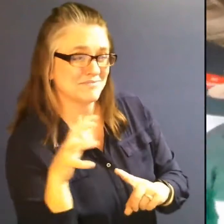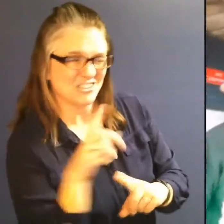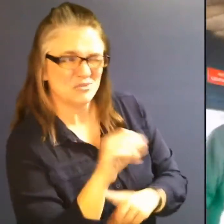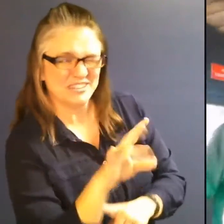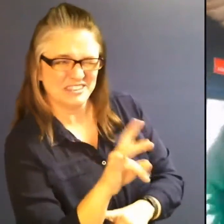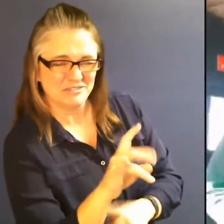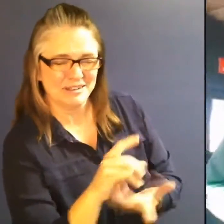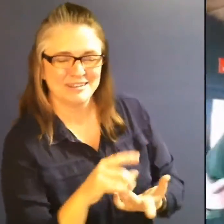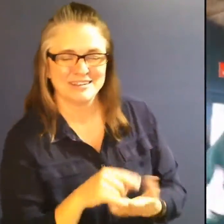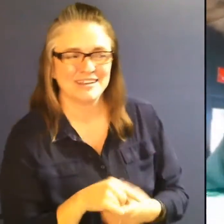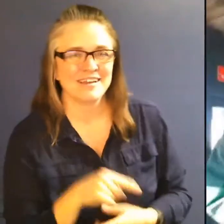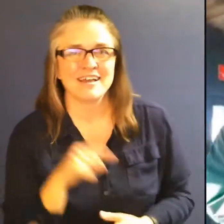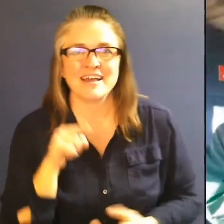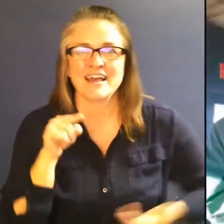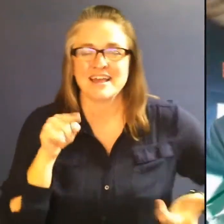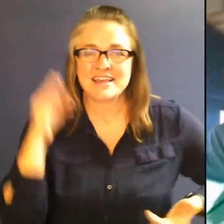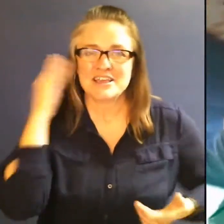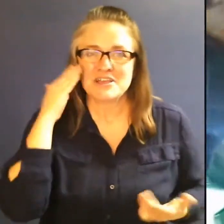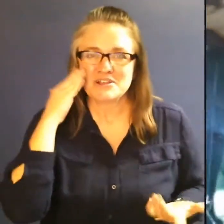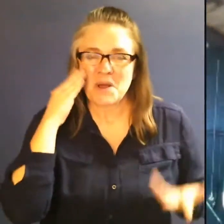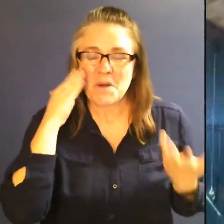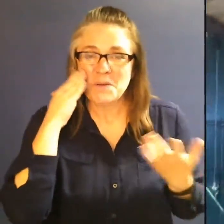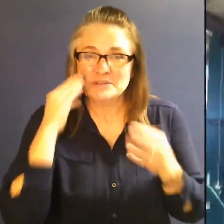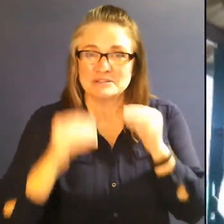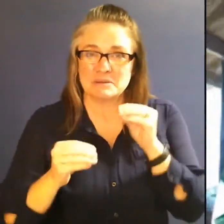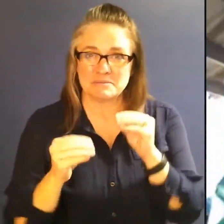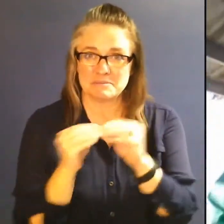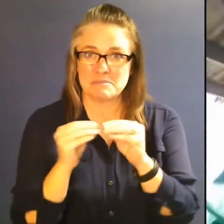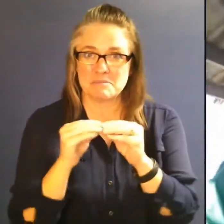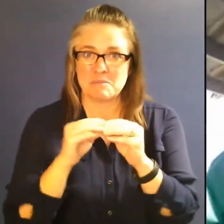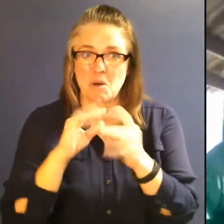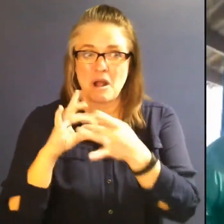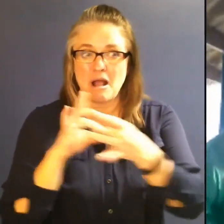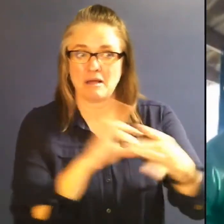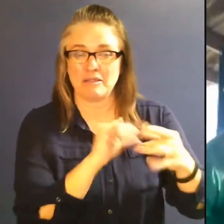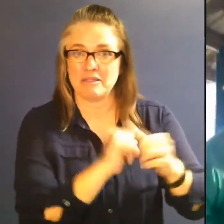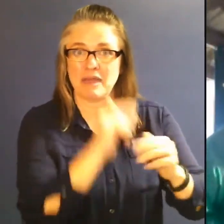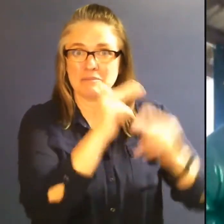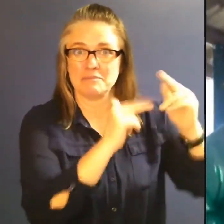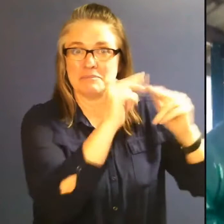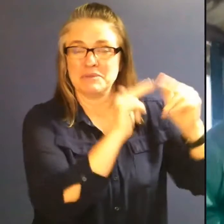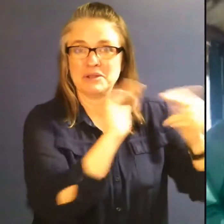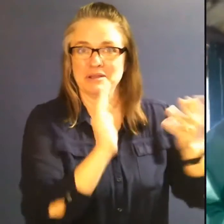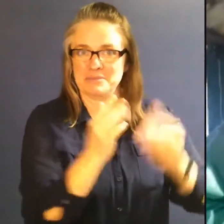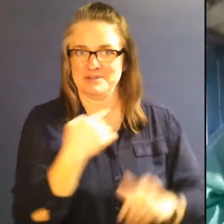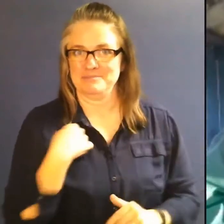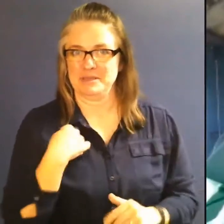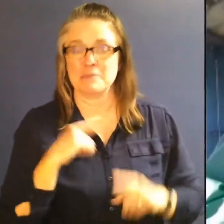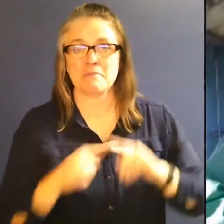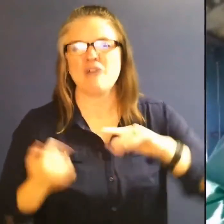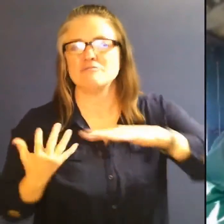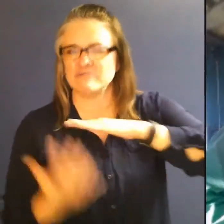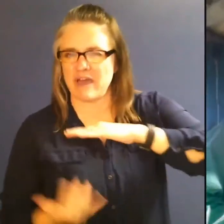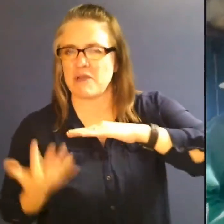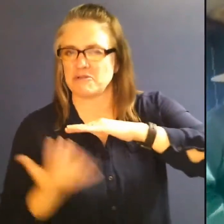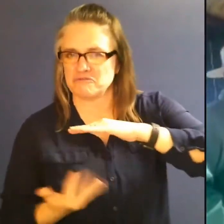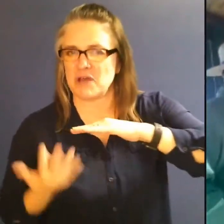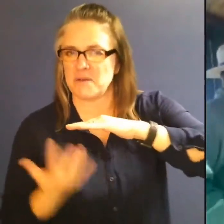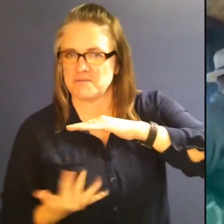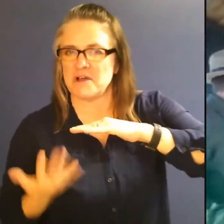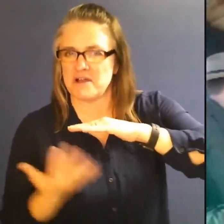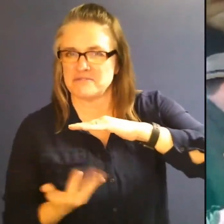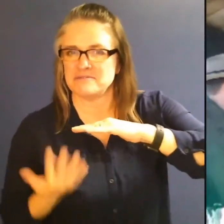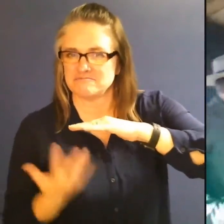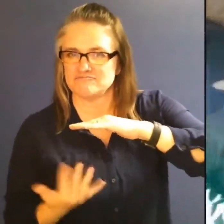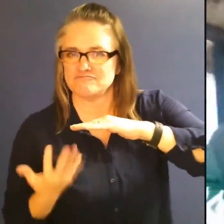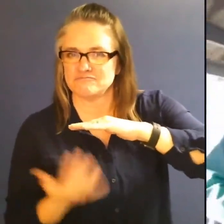this Sugar Shack operation probably than I do, but nonetheless, keeping a fire going here. And Harry, you know